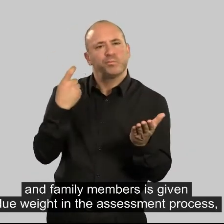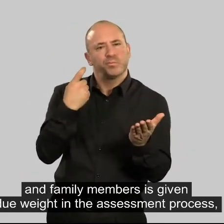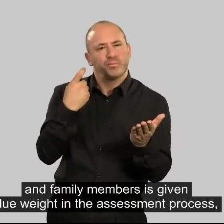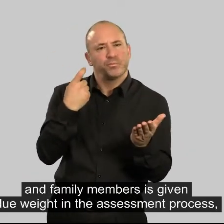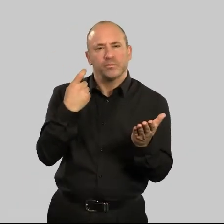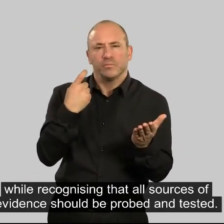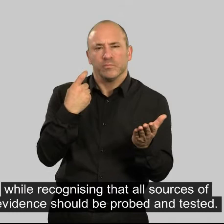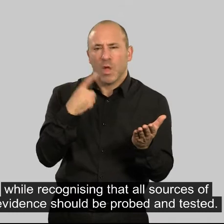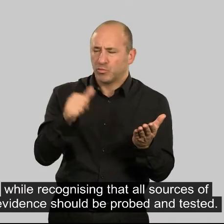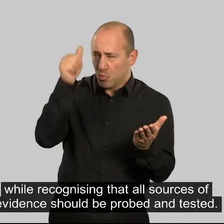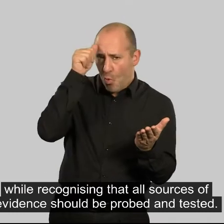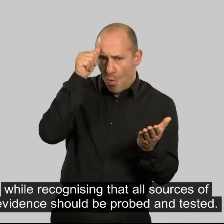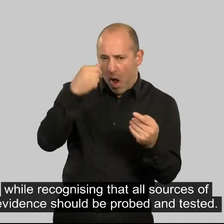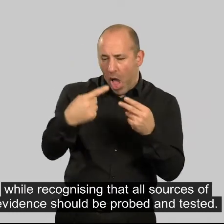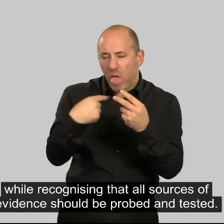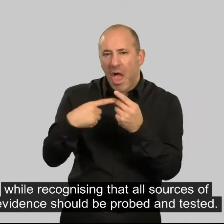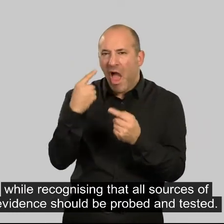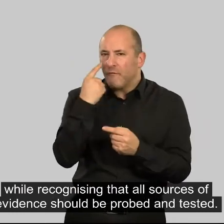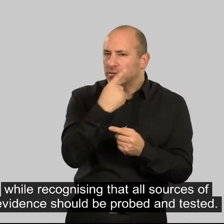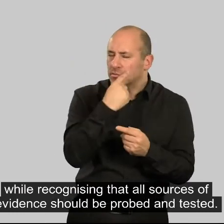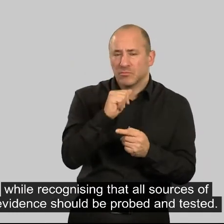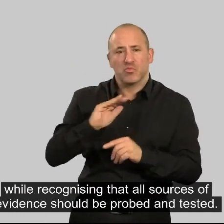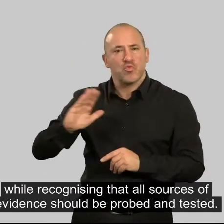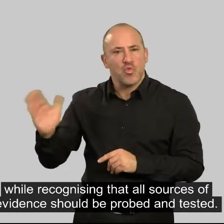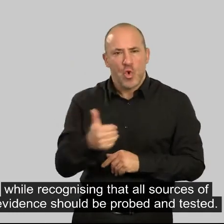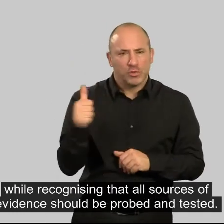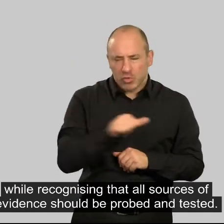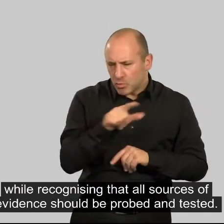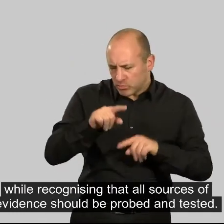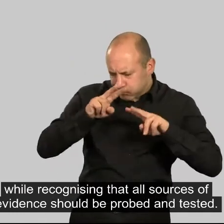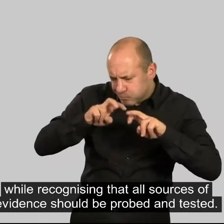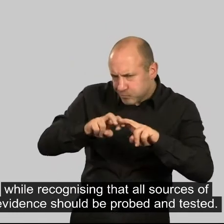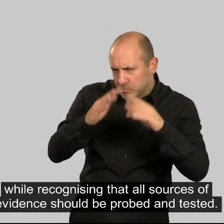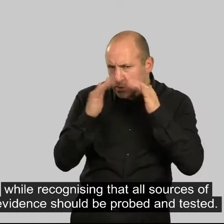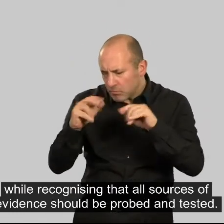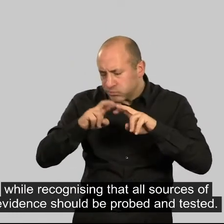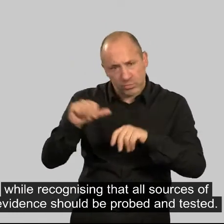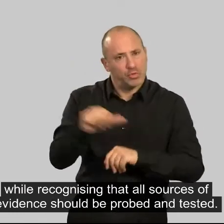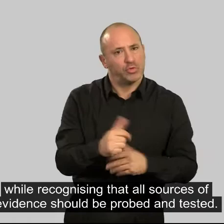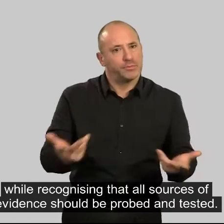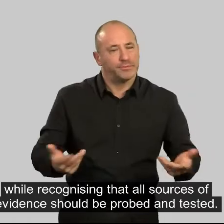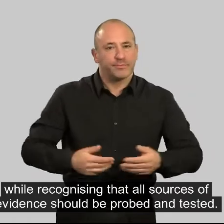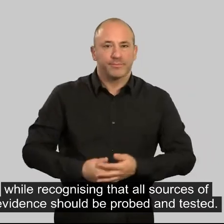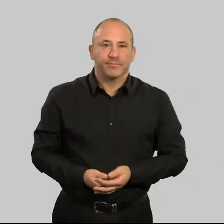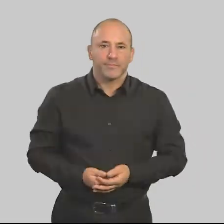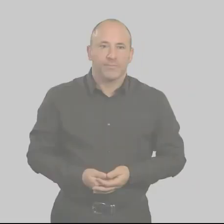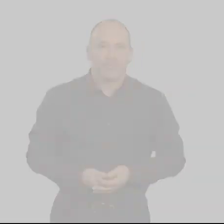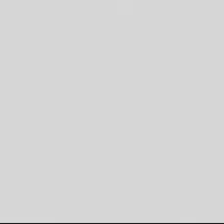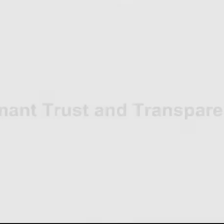process, while recognizing that all sources of evidence should be probed and tested.